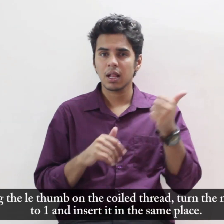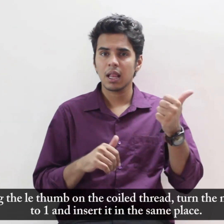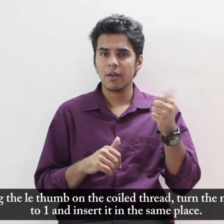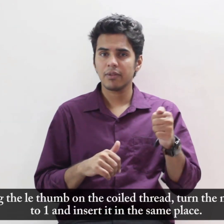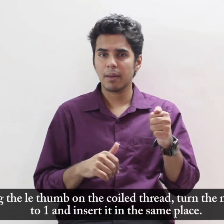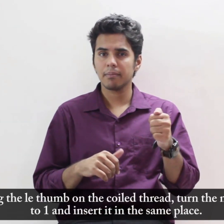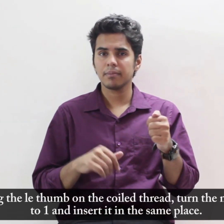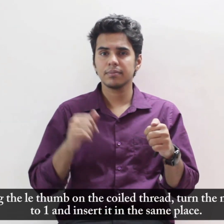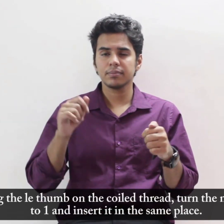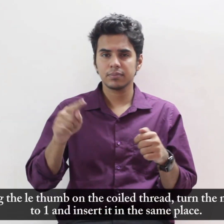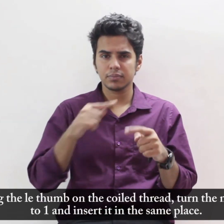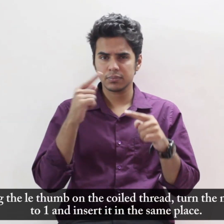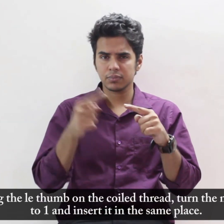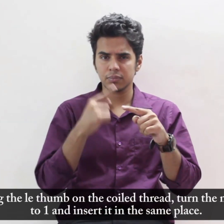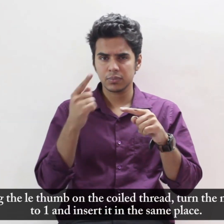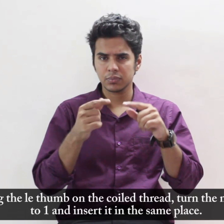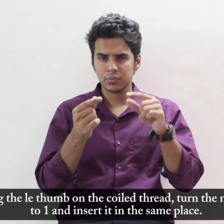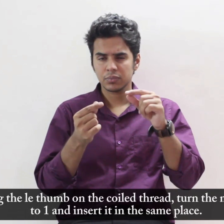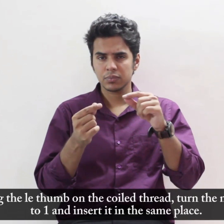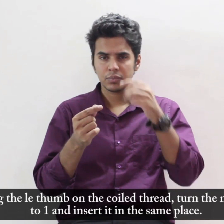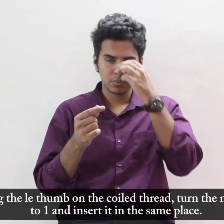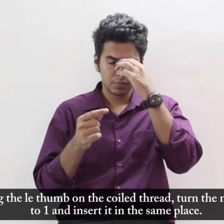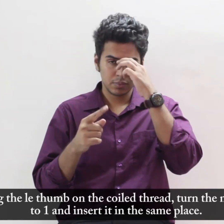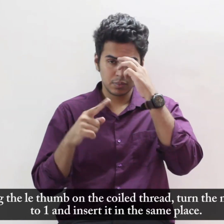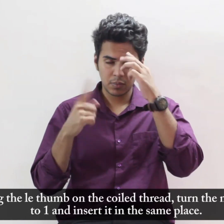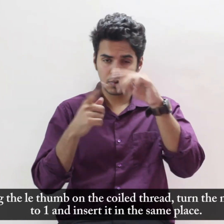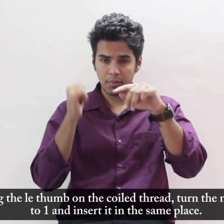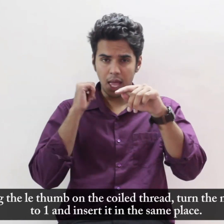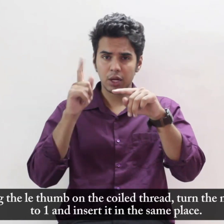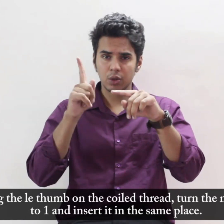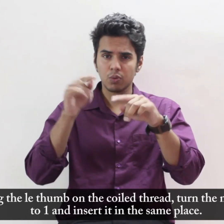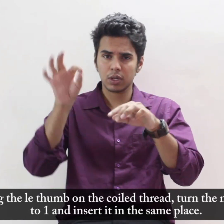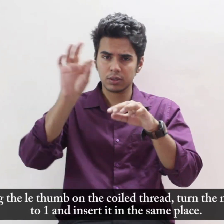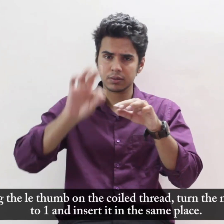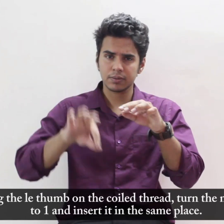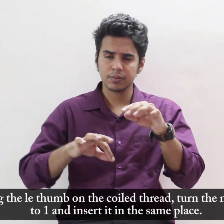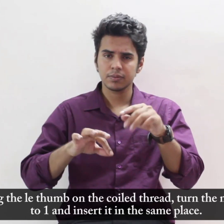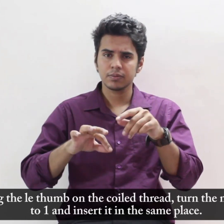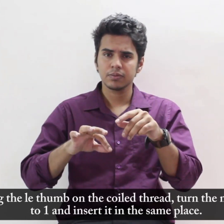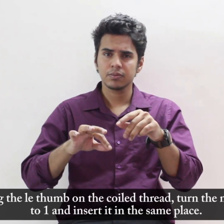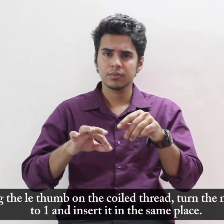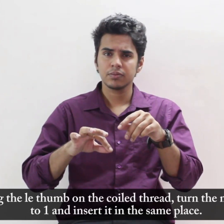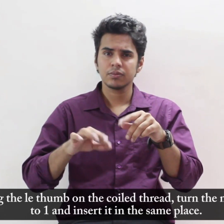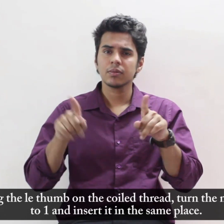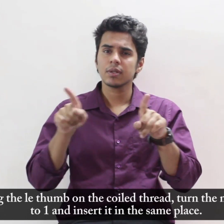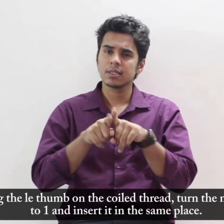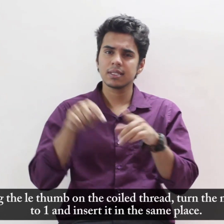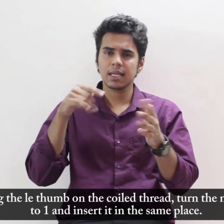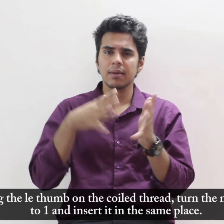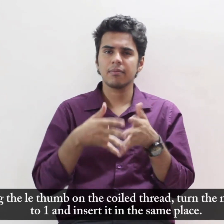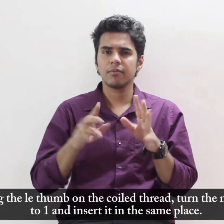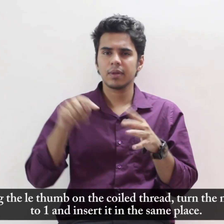Holding the left thumb on the coiled thread, turn the needle back to one and insert it in the same